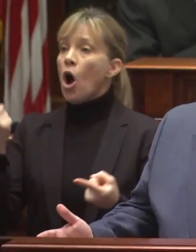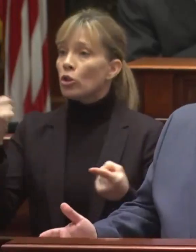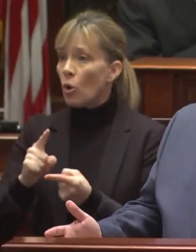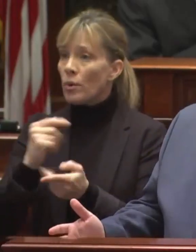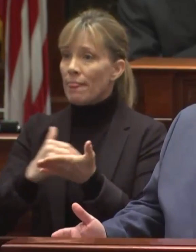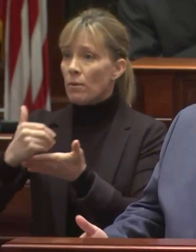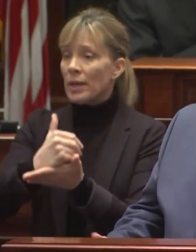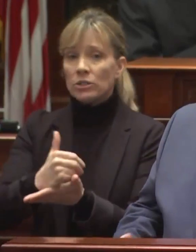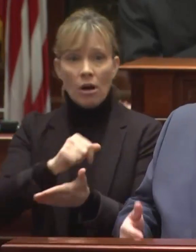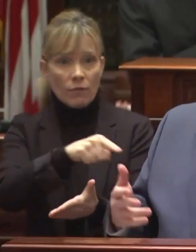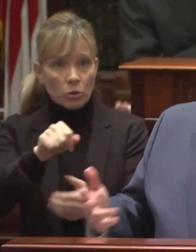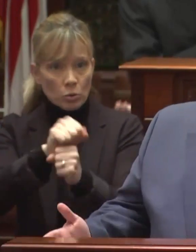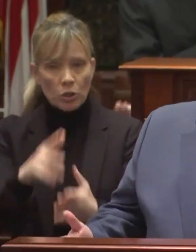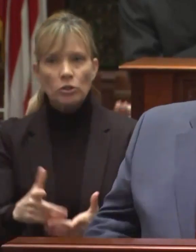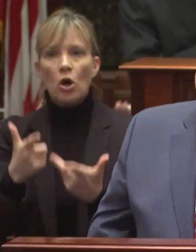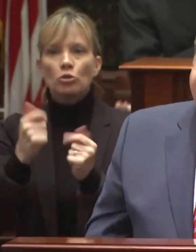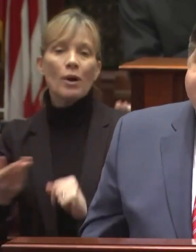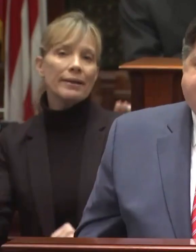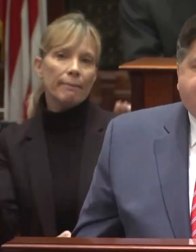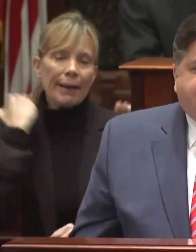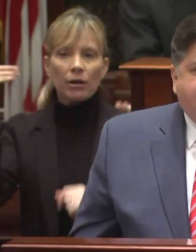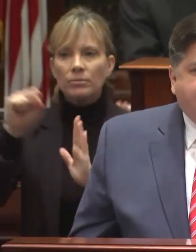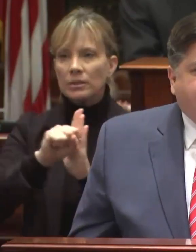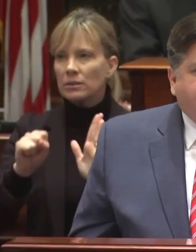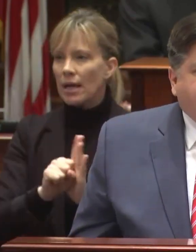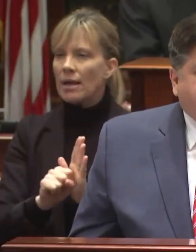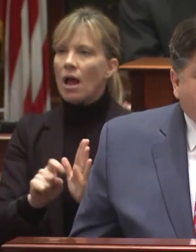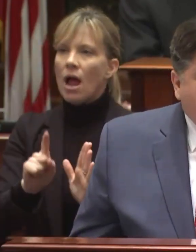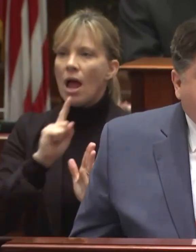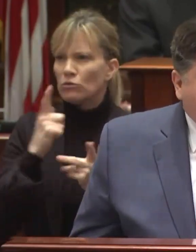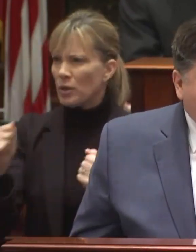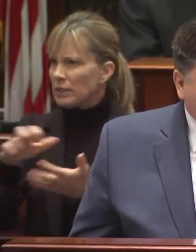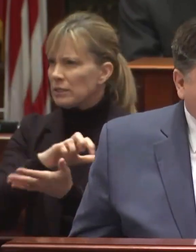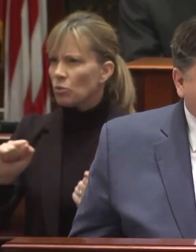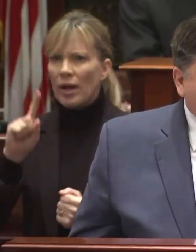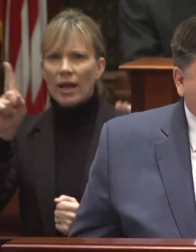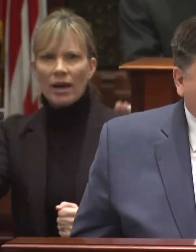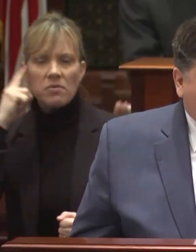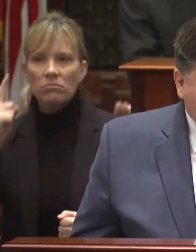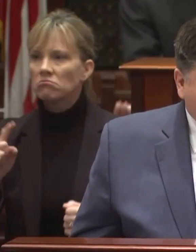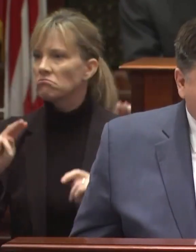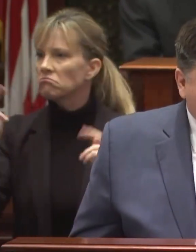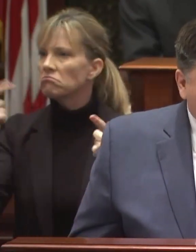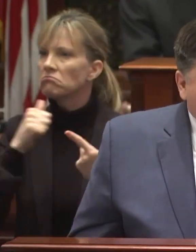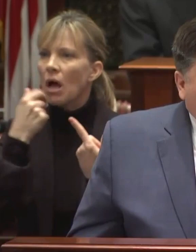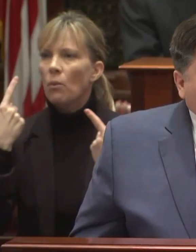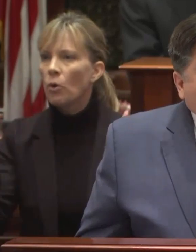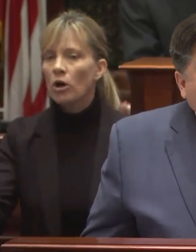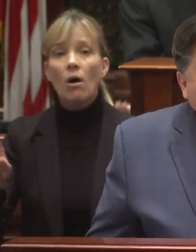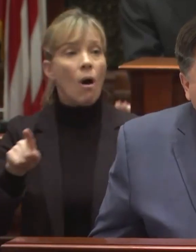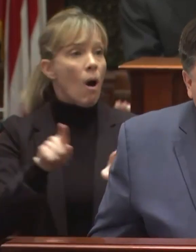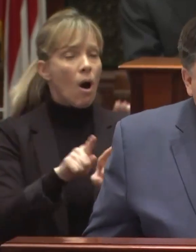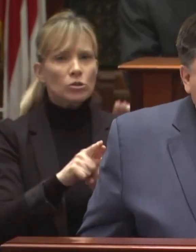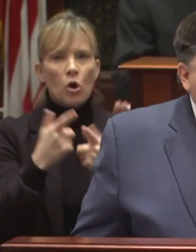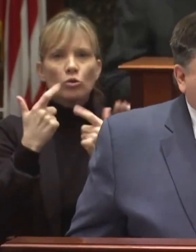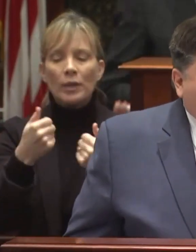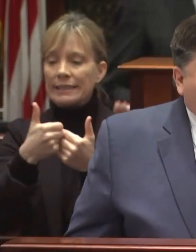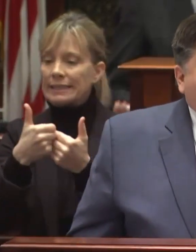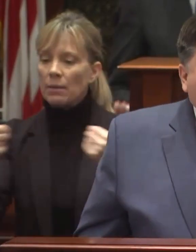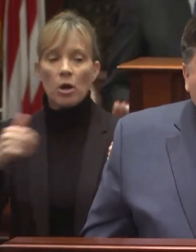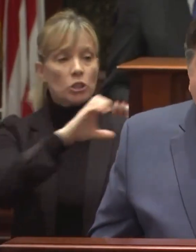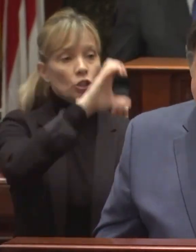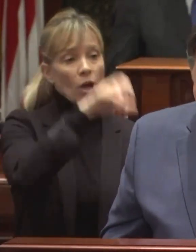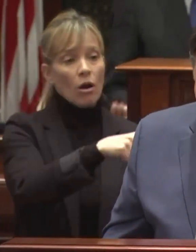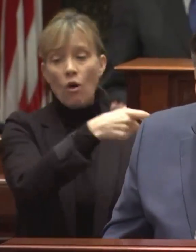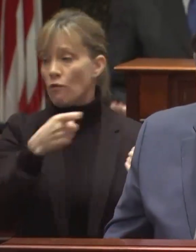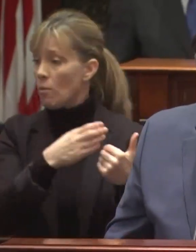Lowering the wages of workers, trying to bankrupt the state, and seeking to destroy government didn't work. Also, trying to separate